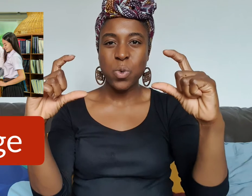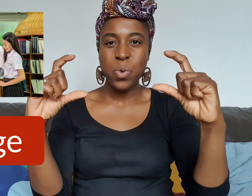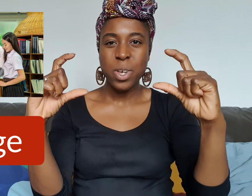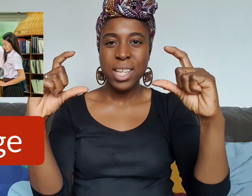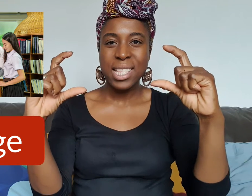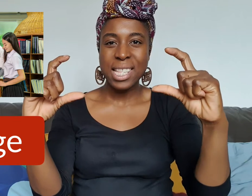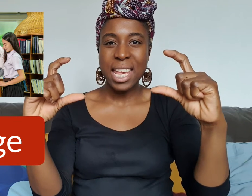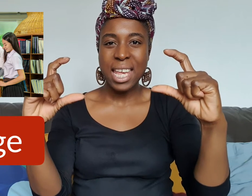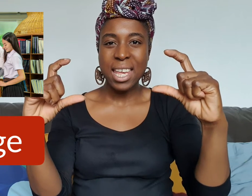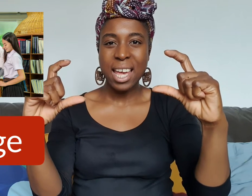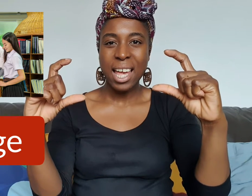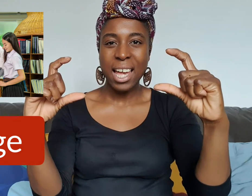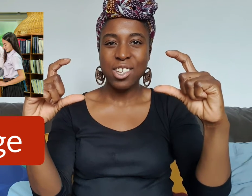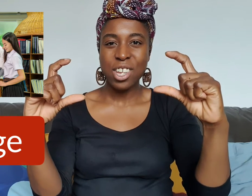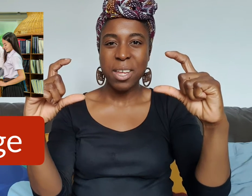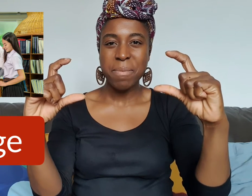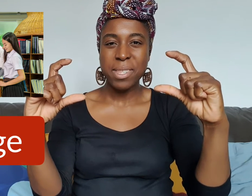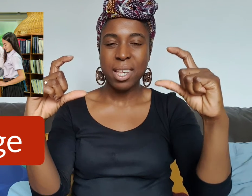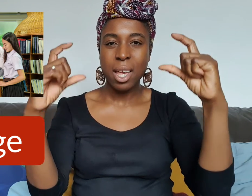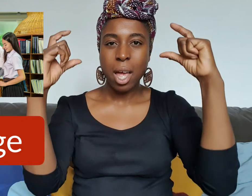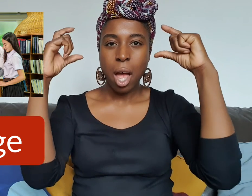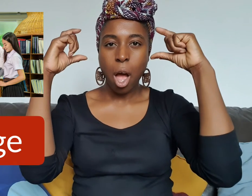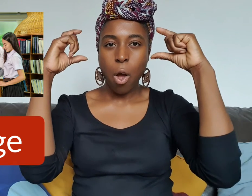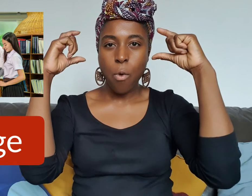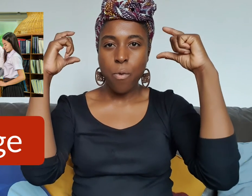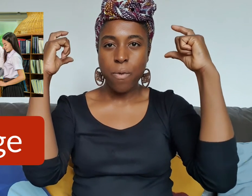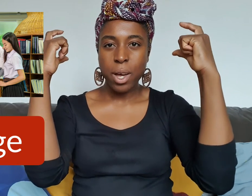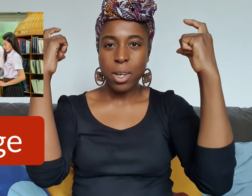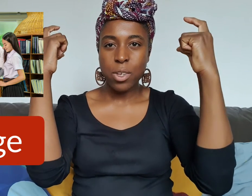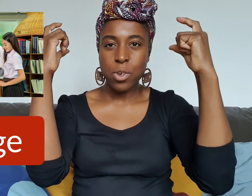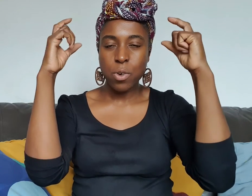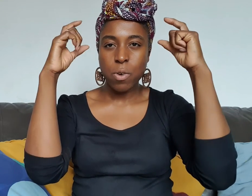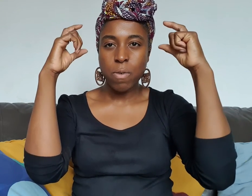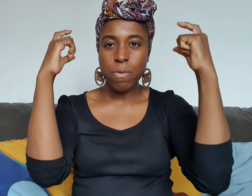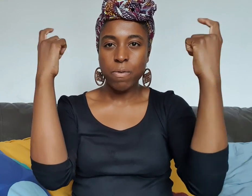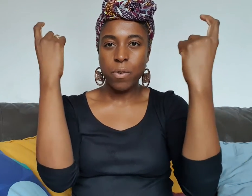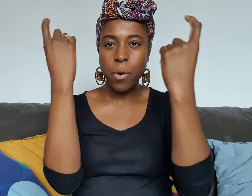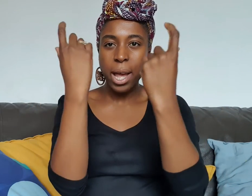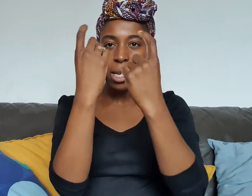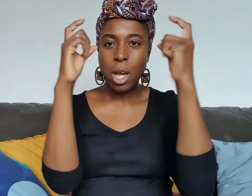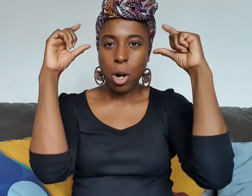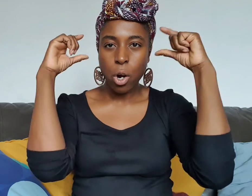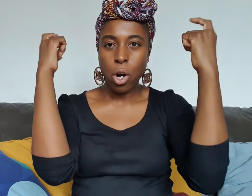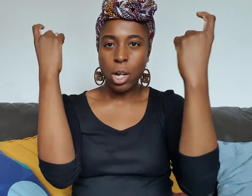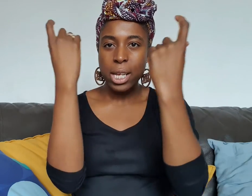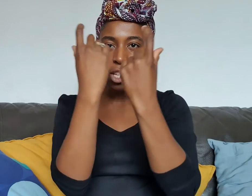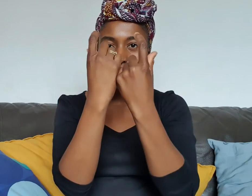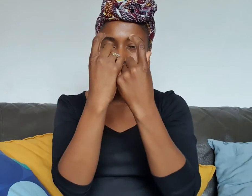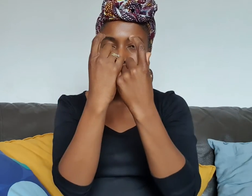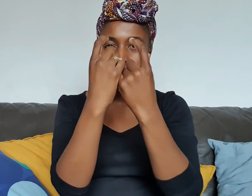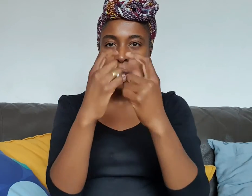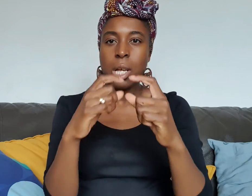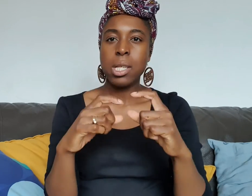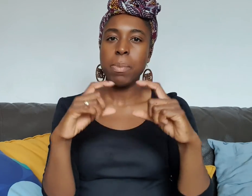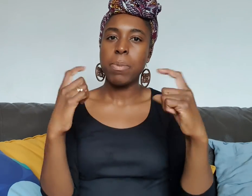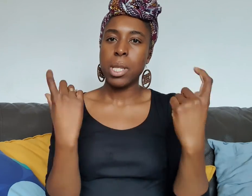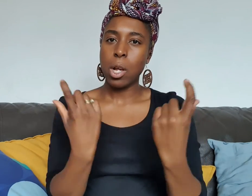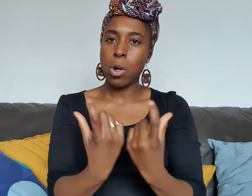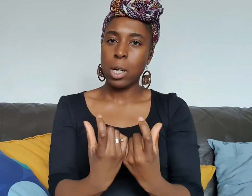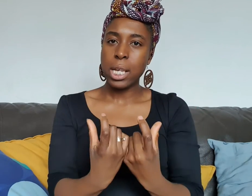C and shapes. Over your forehead. College. Some people say college